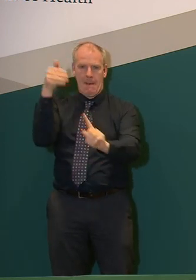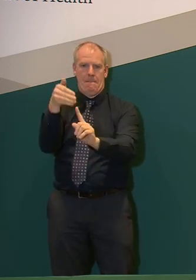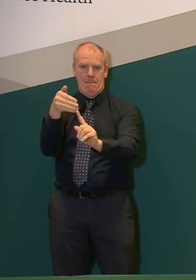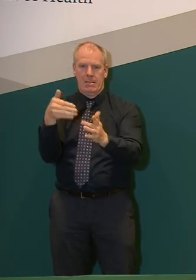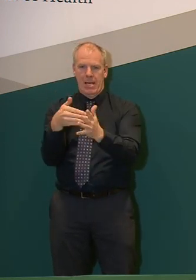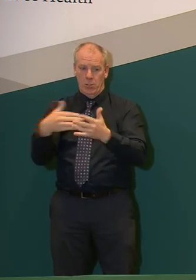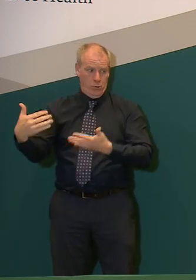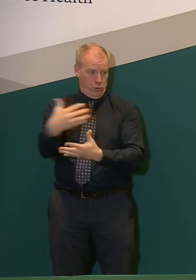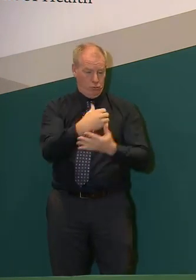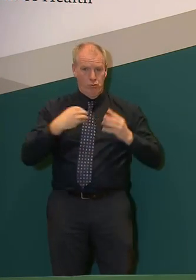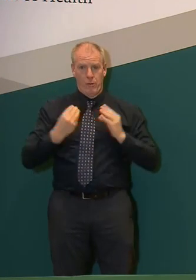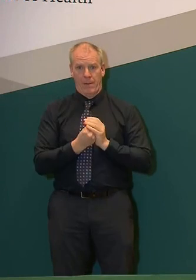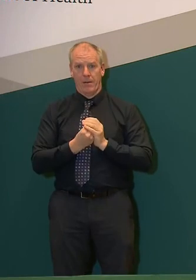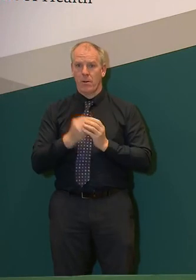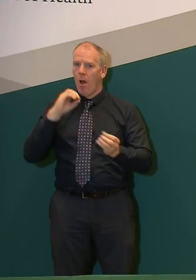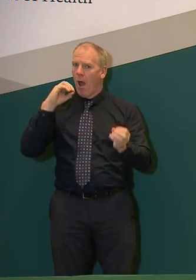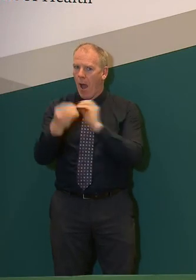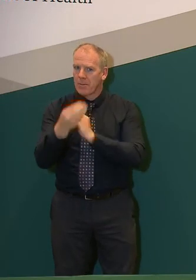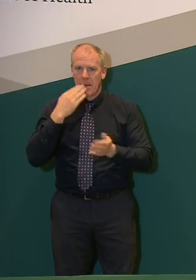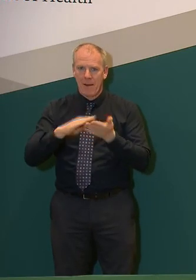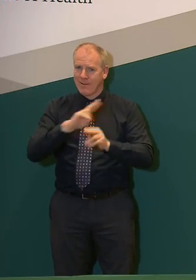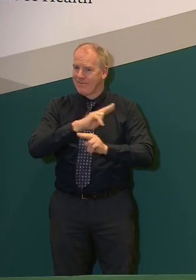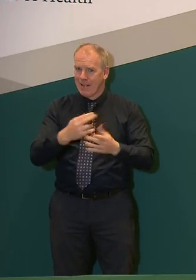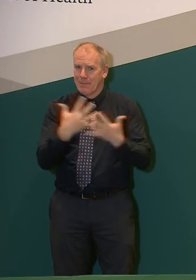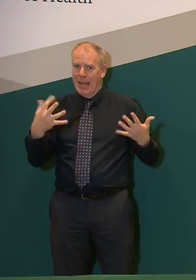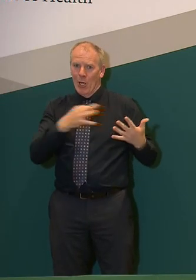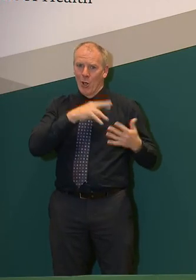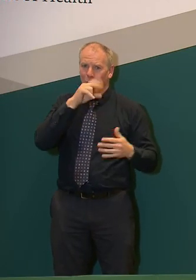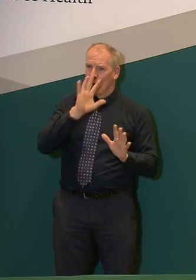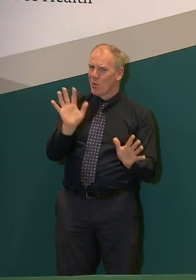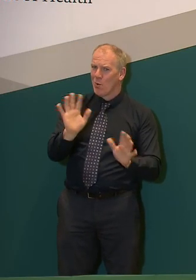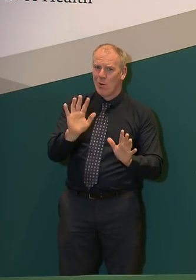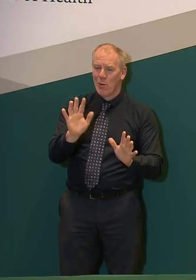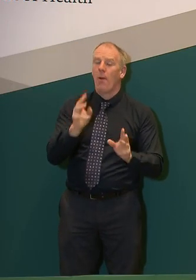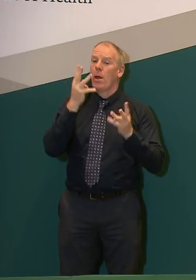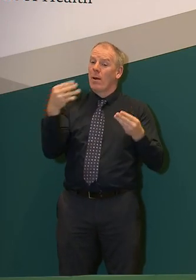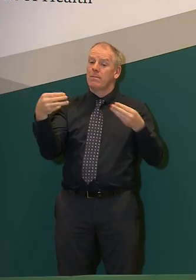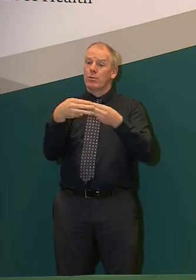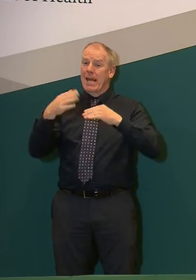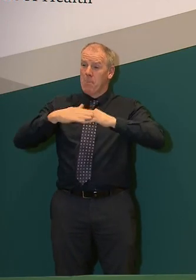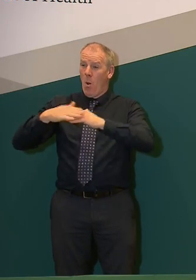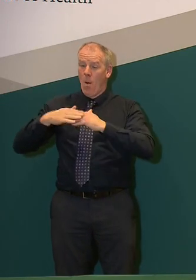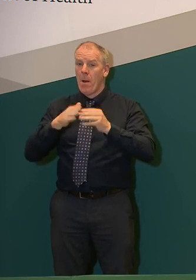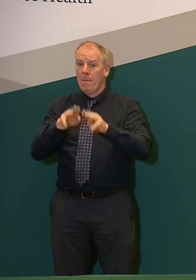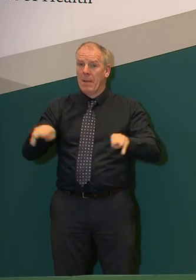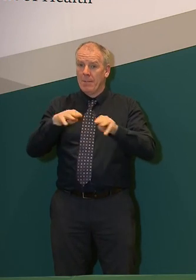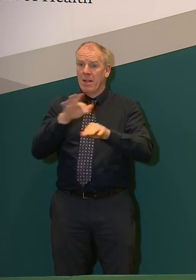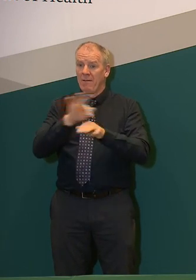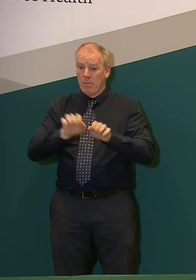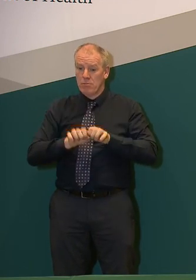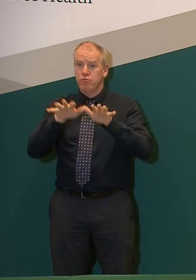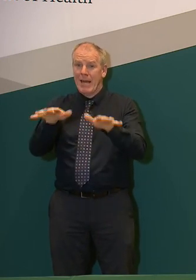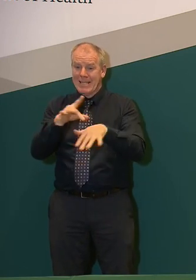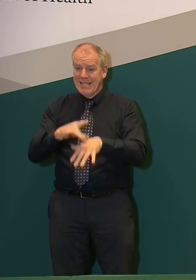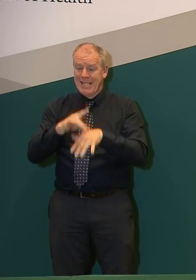towards collectively. So quite the opposite. The message here is we want to protect the population from this disease. We want to